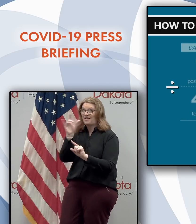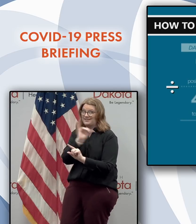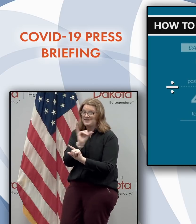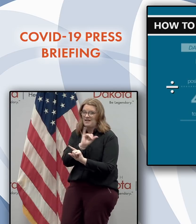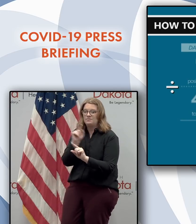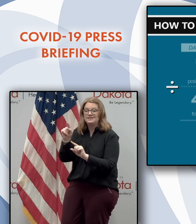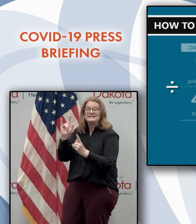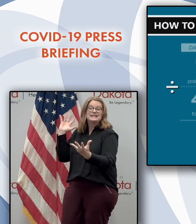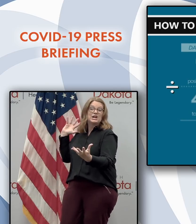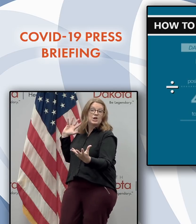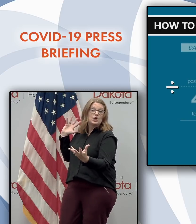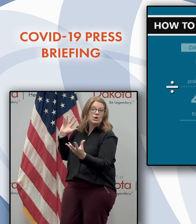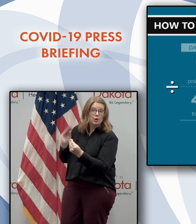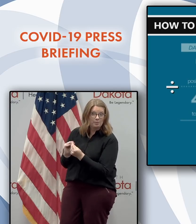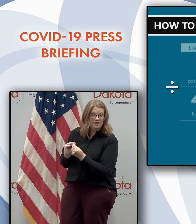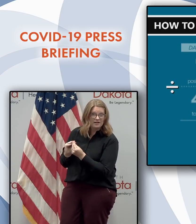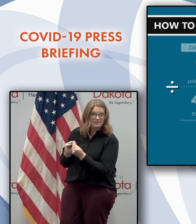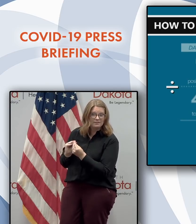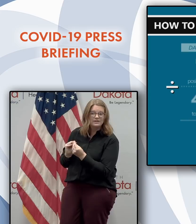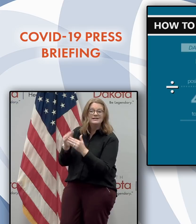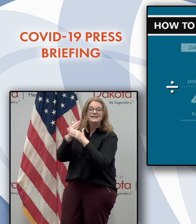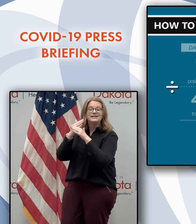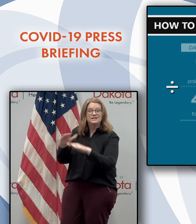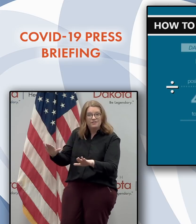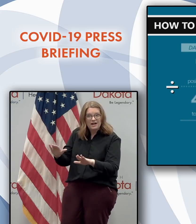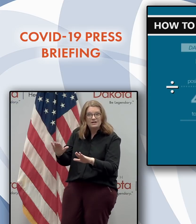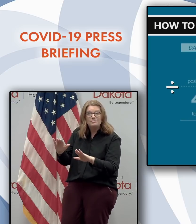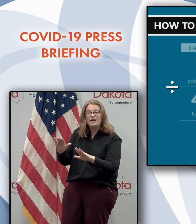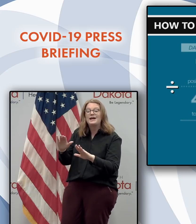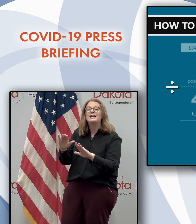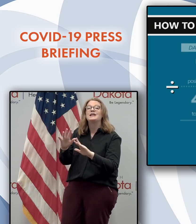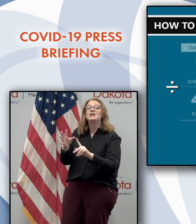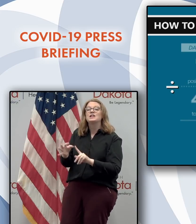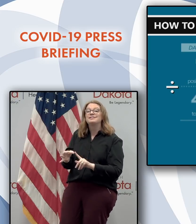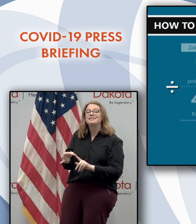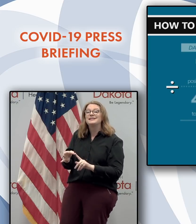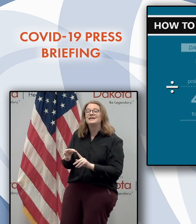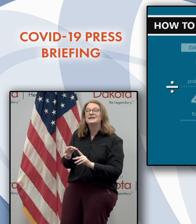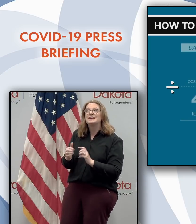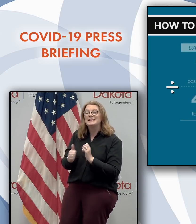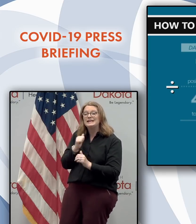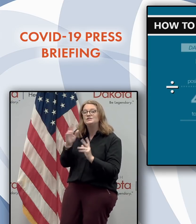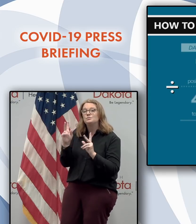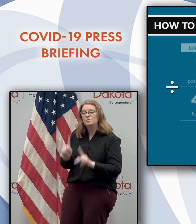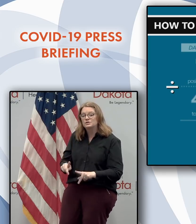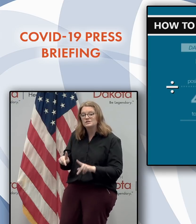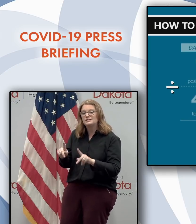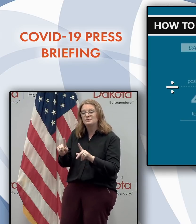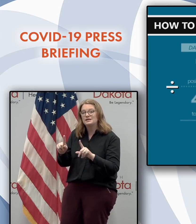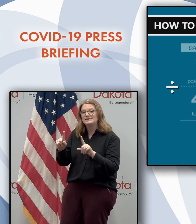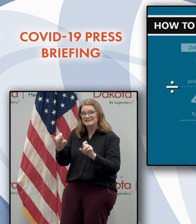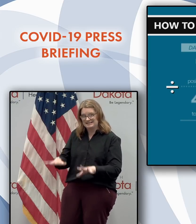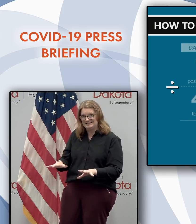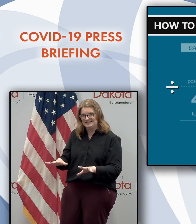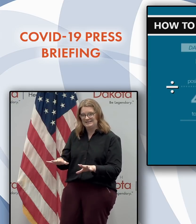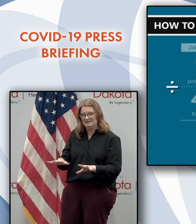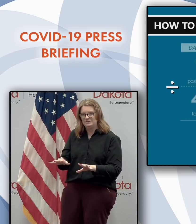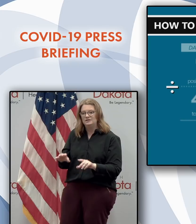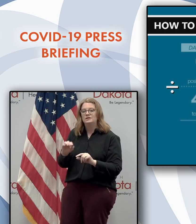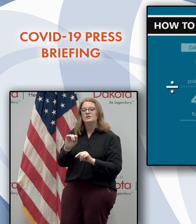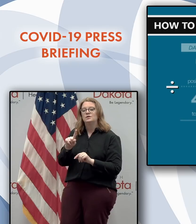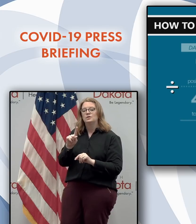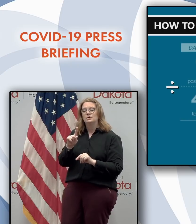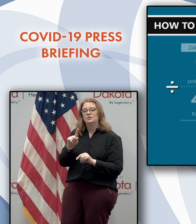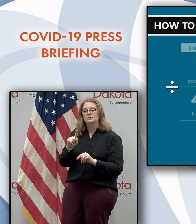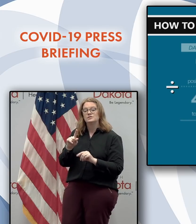That's the cumulative divided by the unique North Dakotans that are tested, the 139,000, to give us our cumulative rate. And this shows